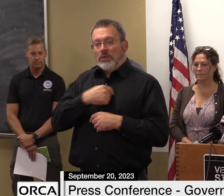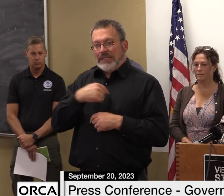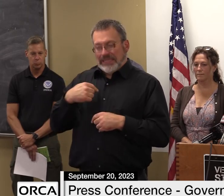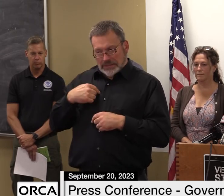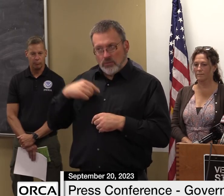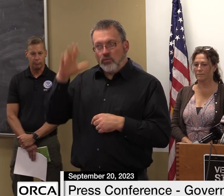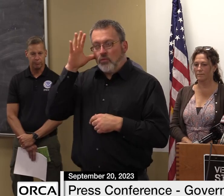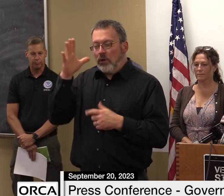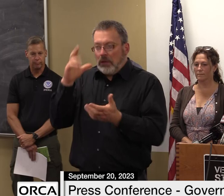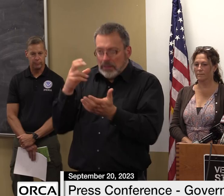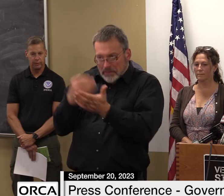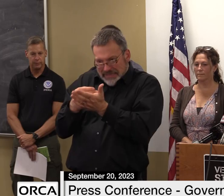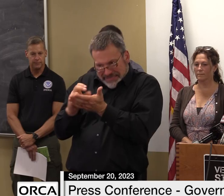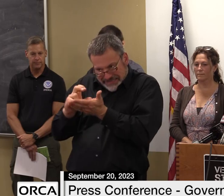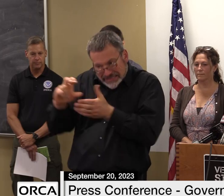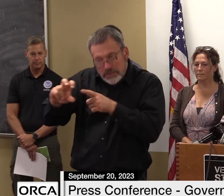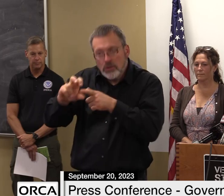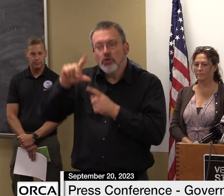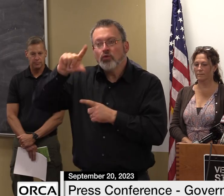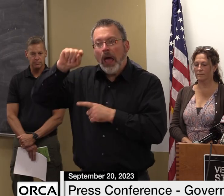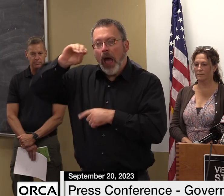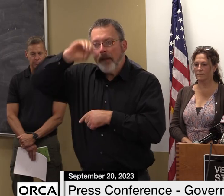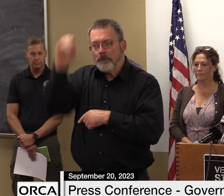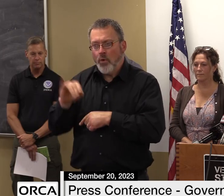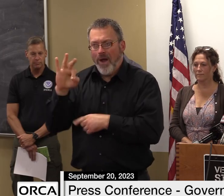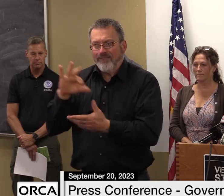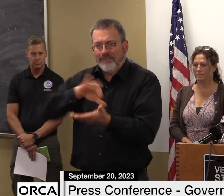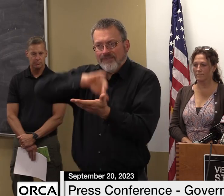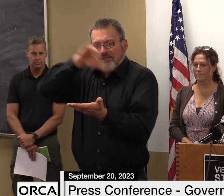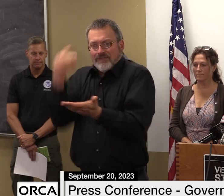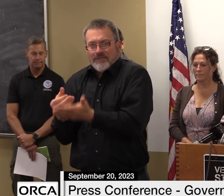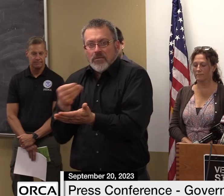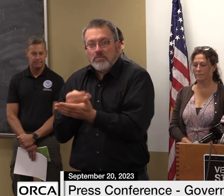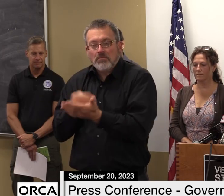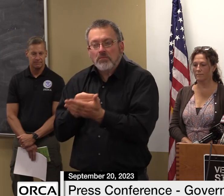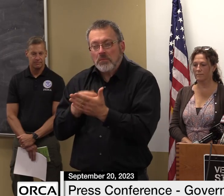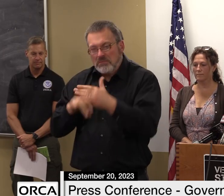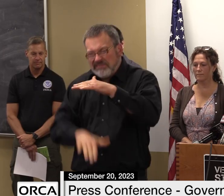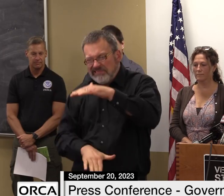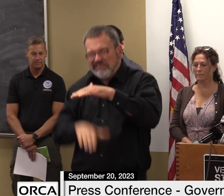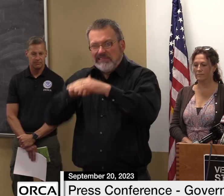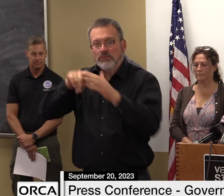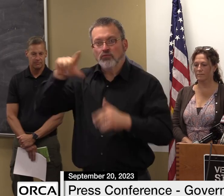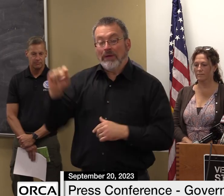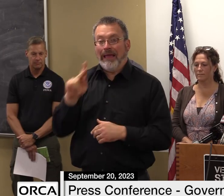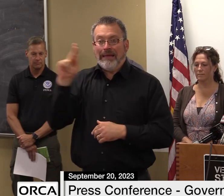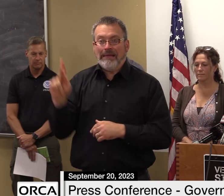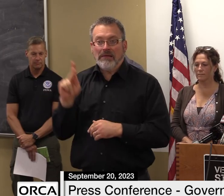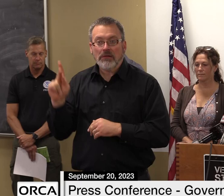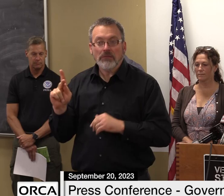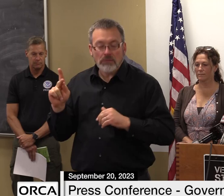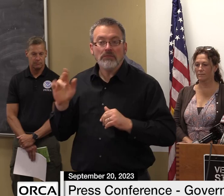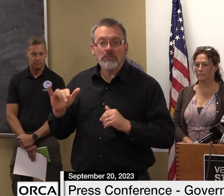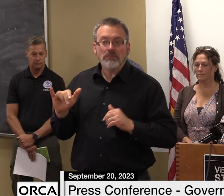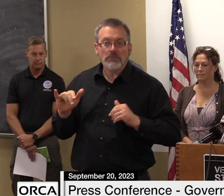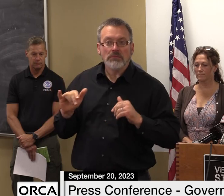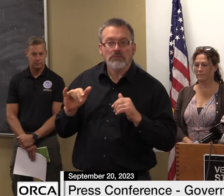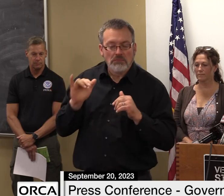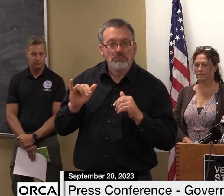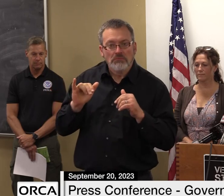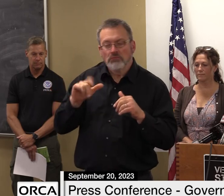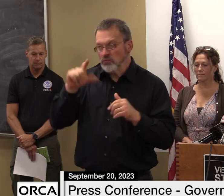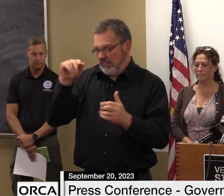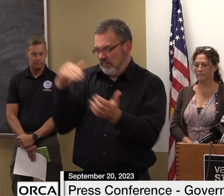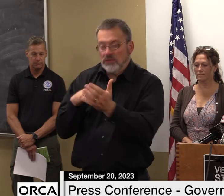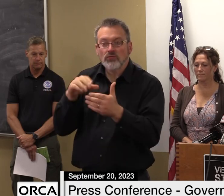$20,000. If entities suffered more than $1 million worth of damage, they had an opportunity to go higher than $20,000, but it was